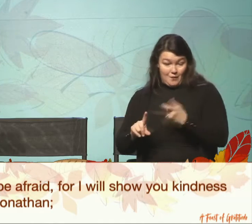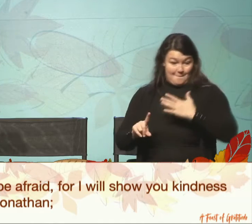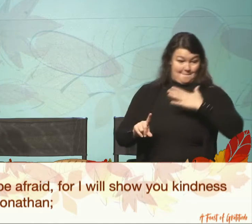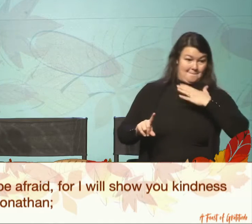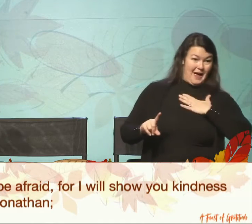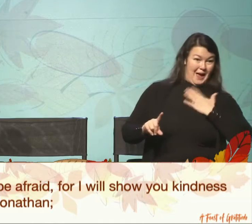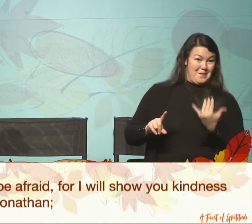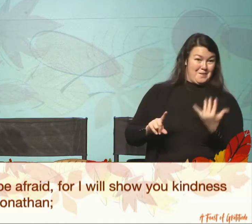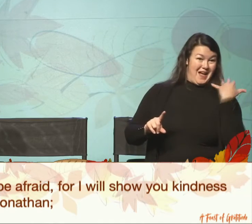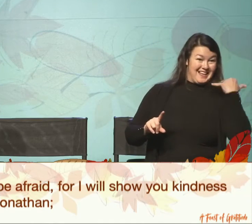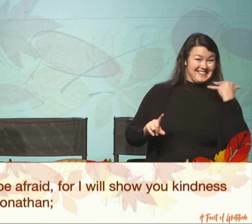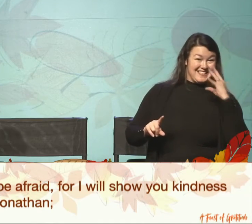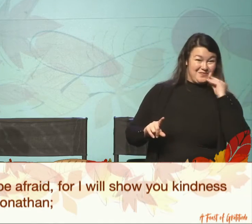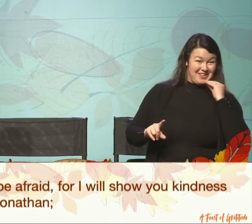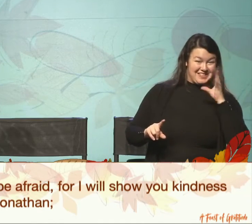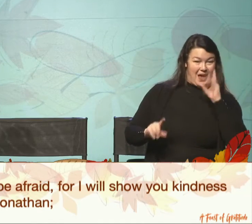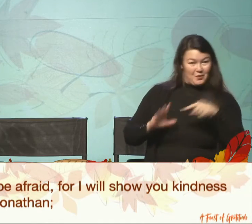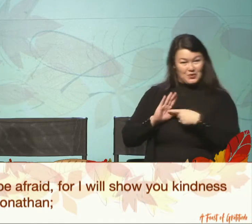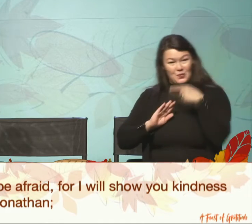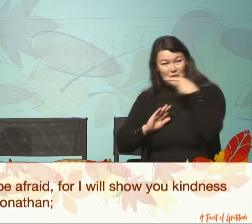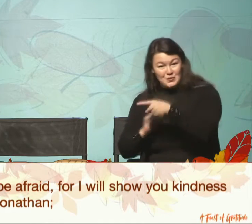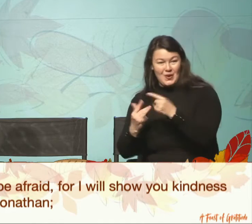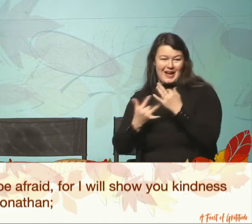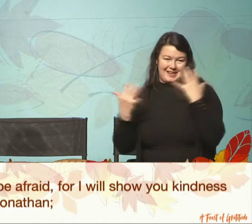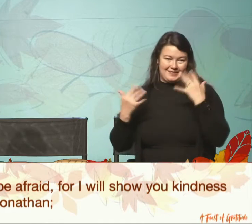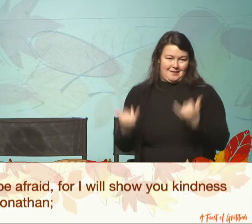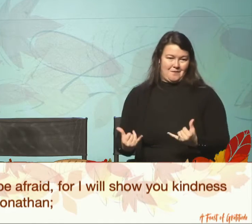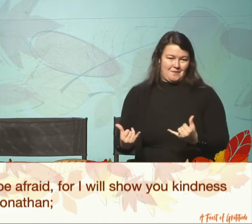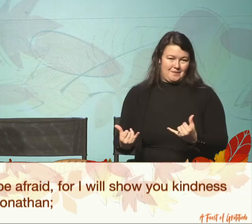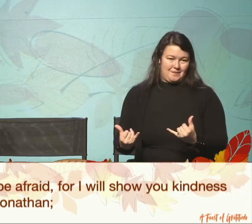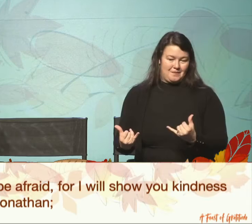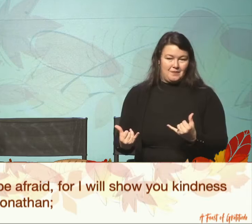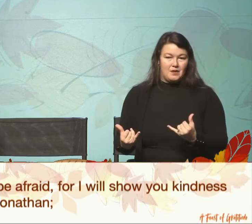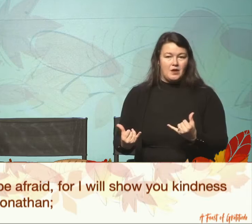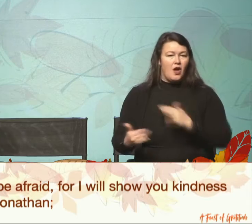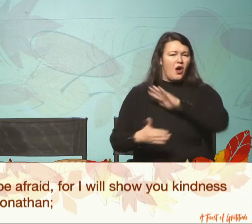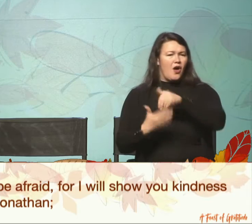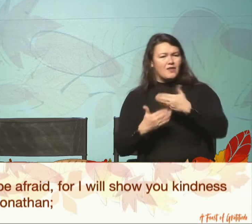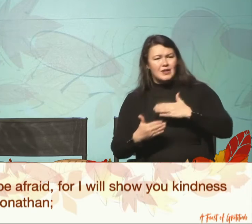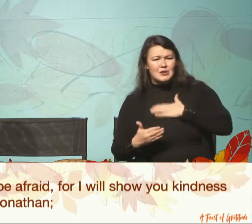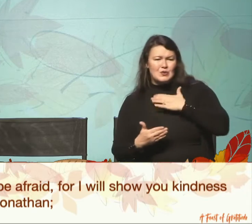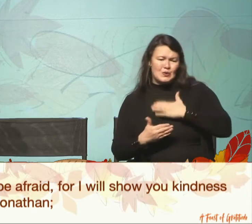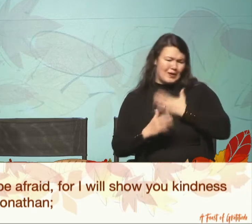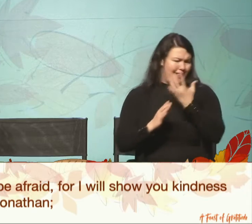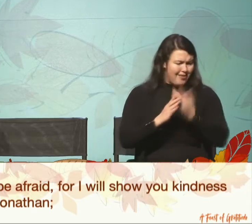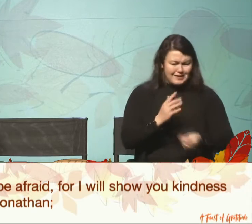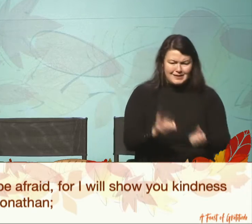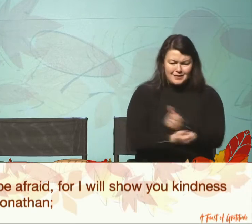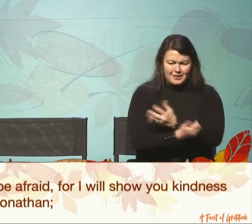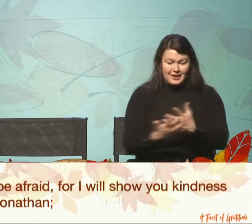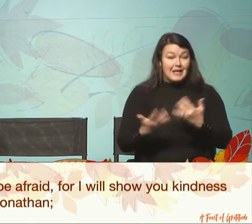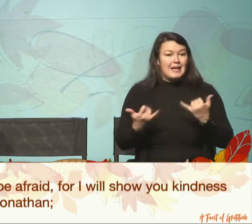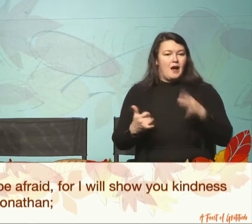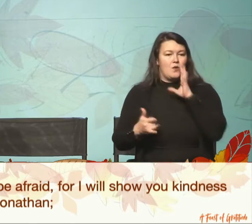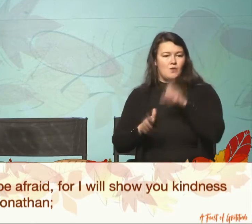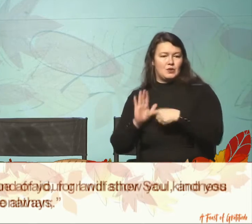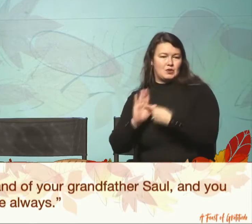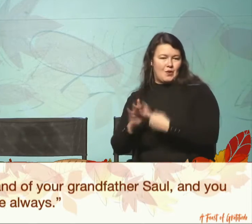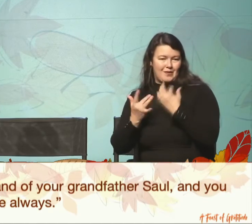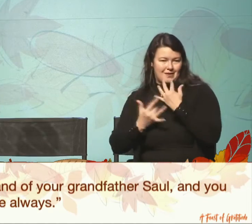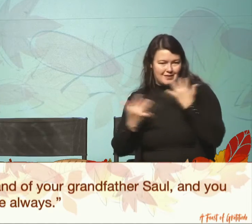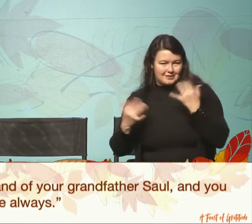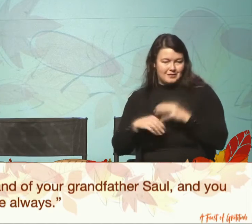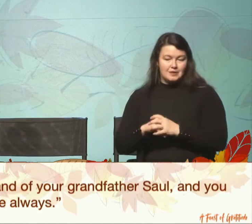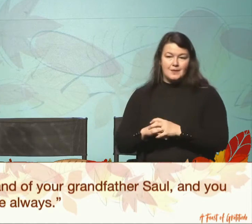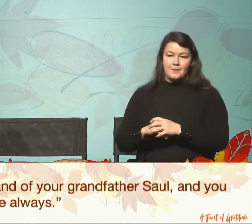past experience. The joy and the loss, all of it, I'm now going to show you kindness because of that. And this is what he does.